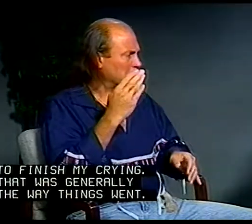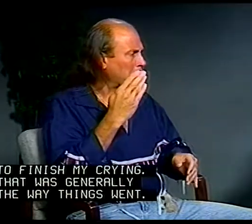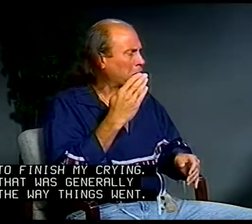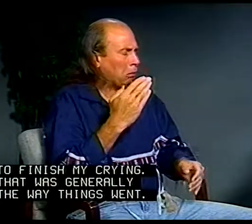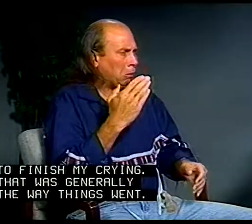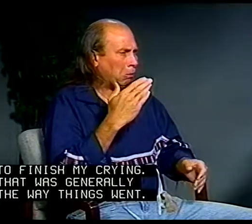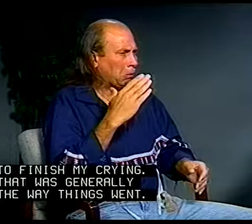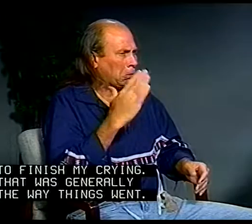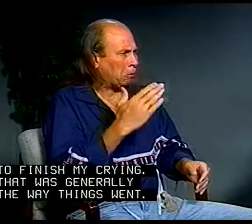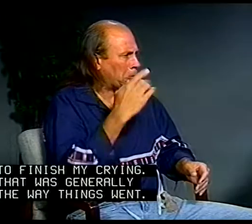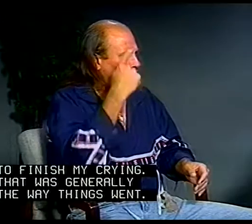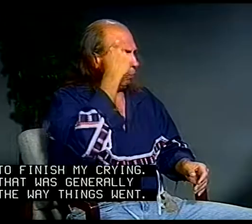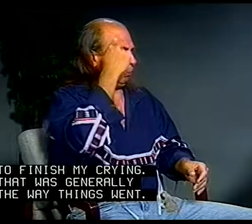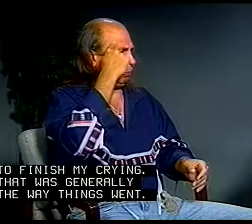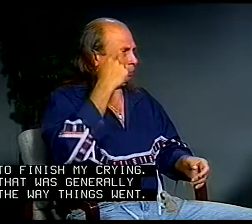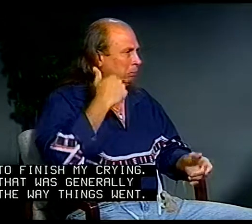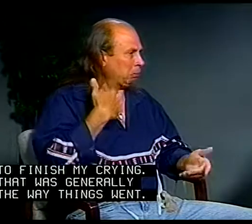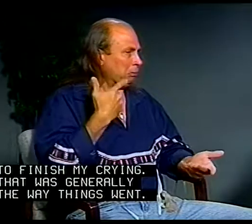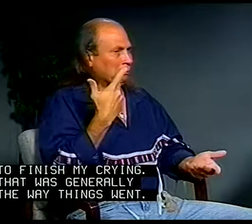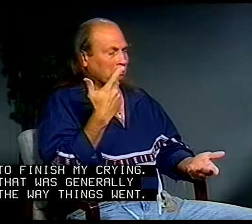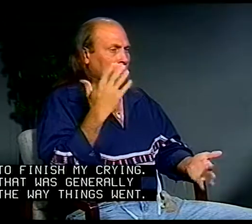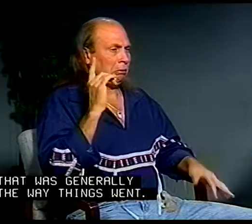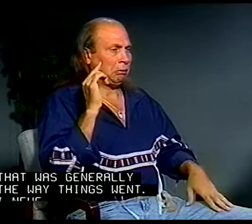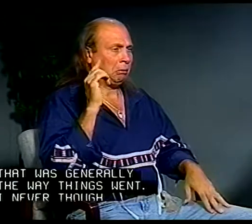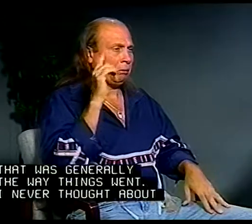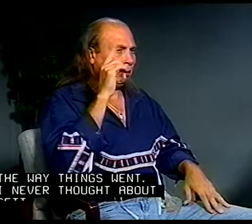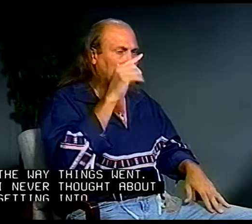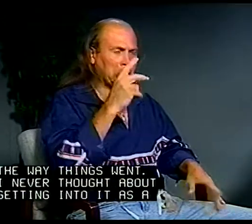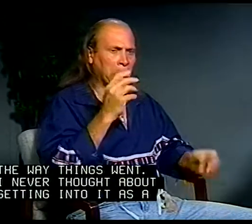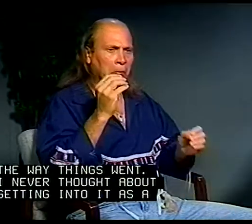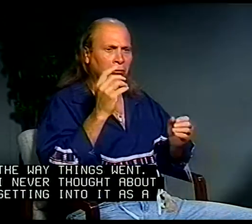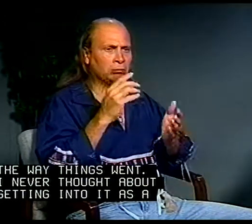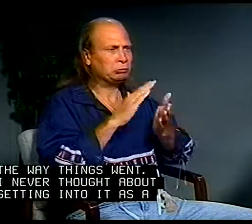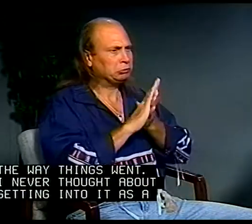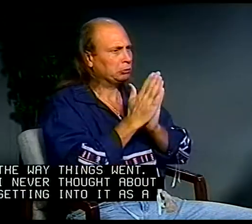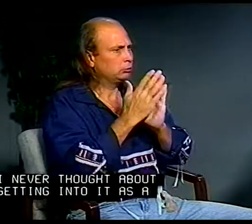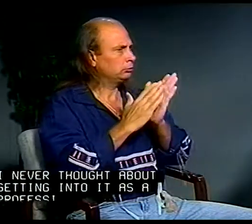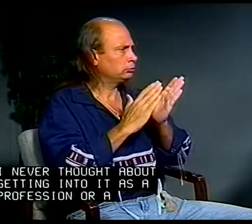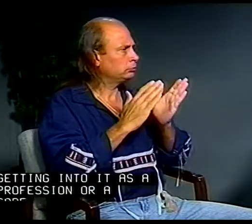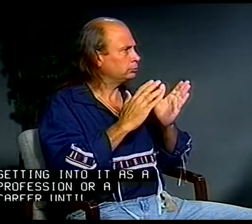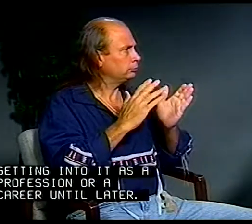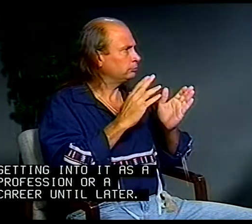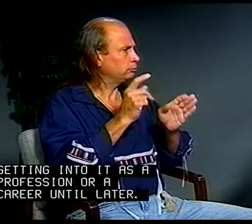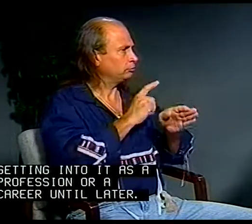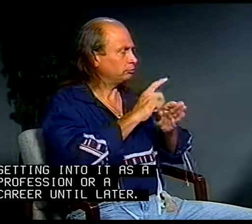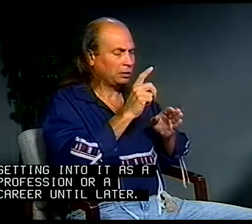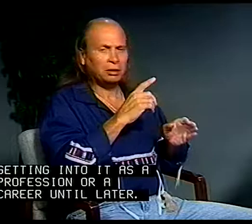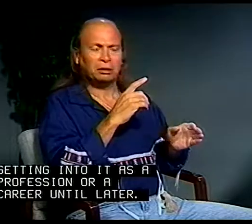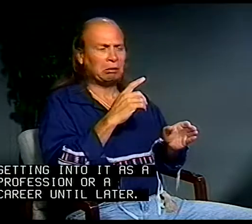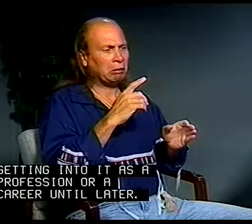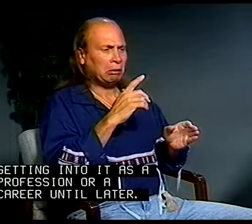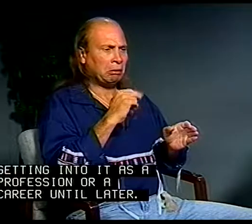I finally was able to finish my crying. That's generally the way things went. I never thought about getting into it as a profession or a career